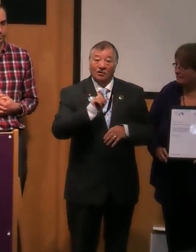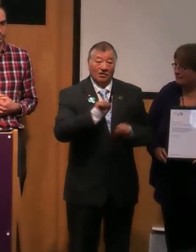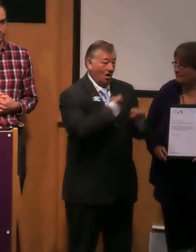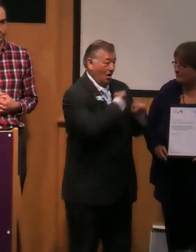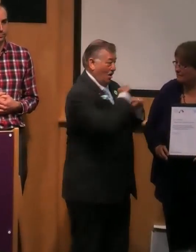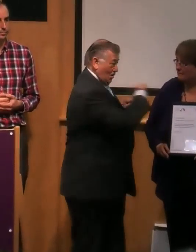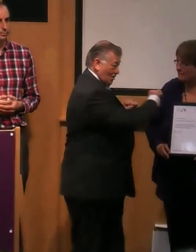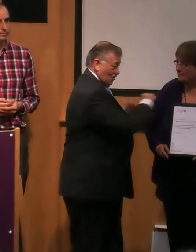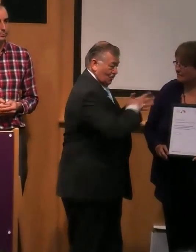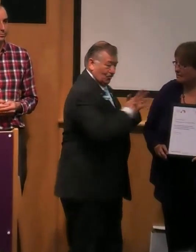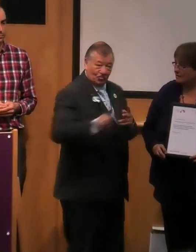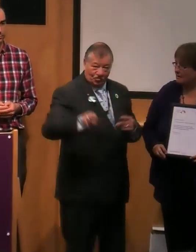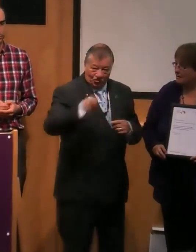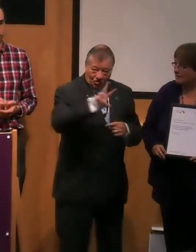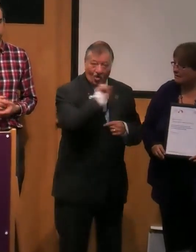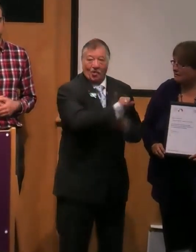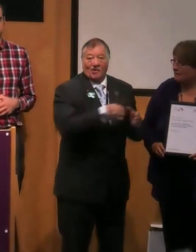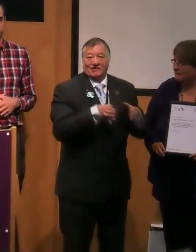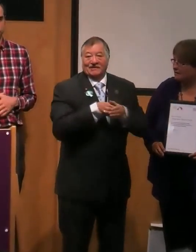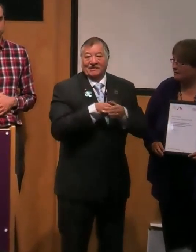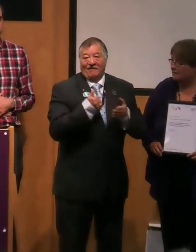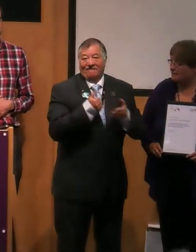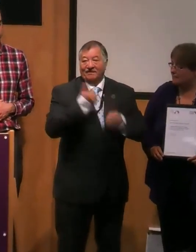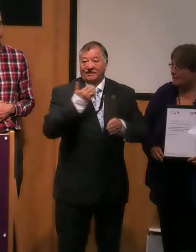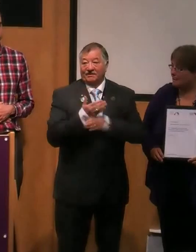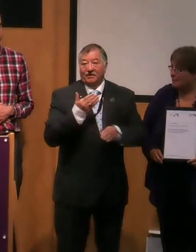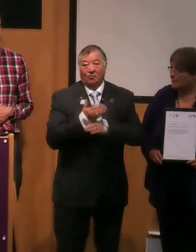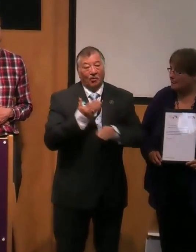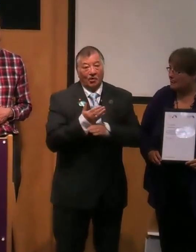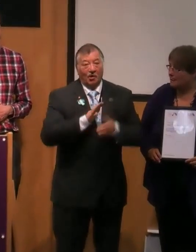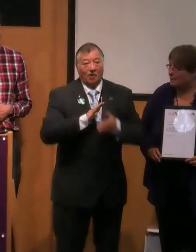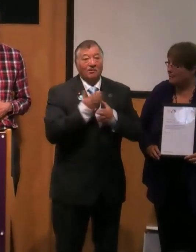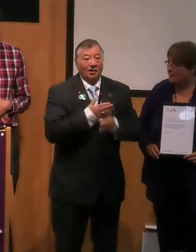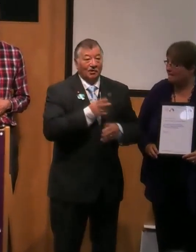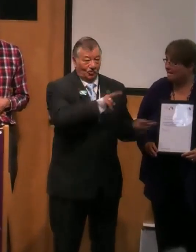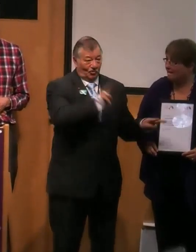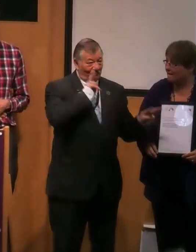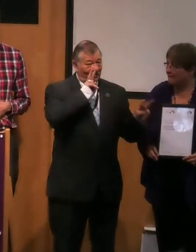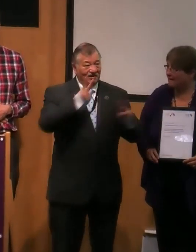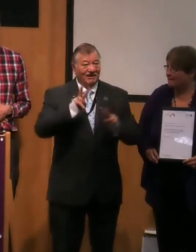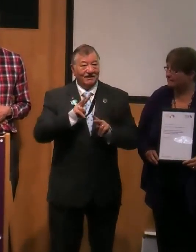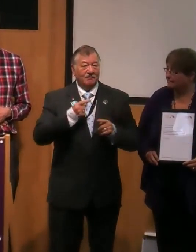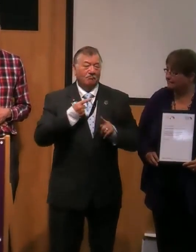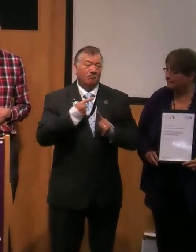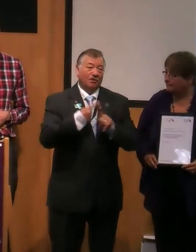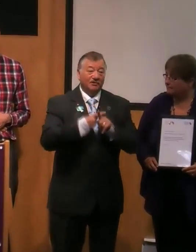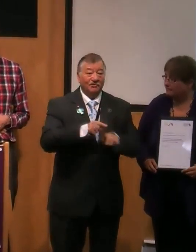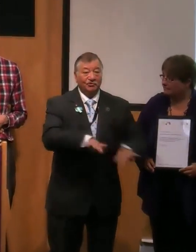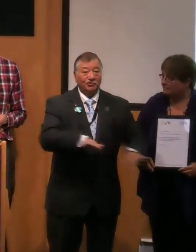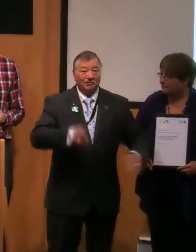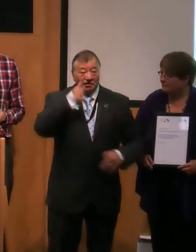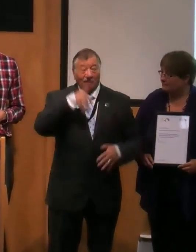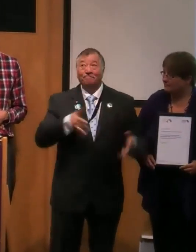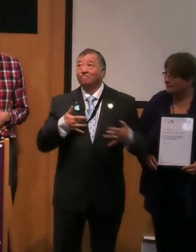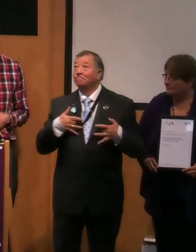achieve is unbelievable. And it's a recognition of Sue and her team's efforts and how fantastic they've been.